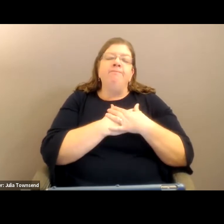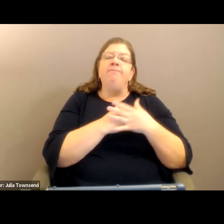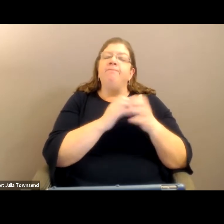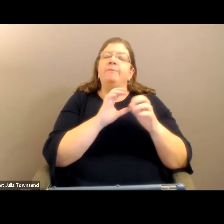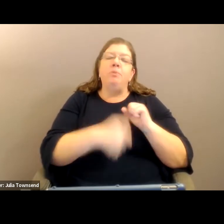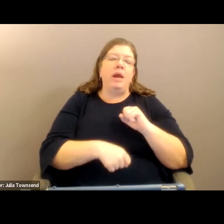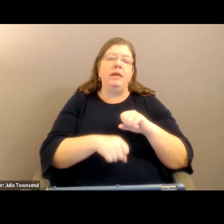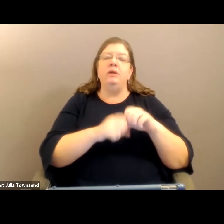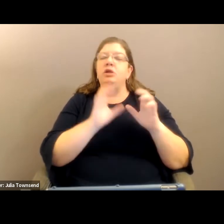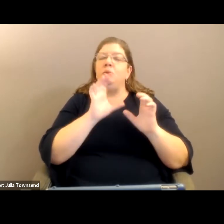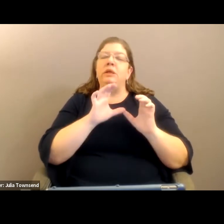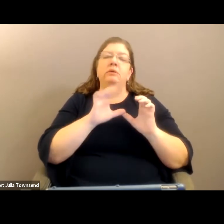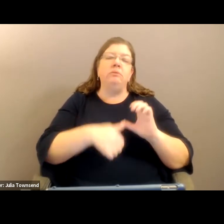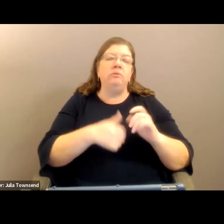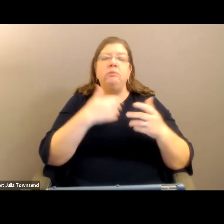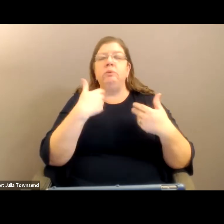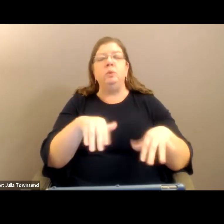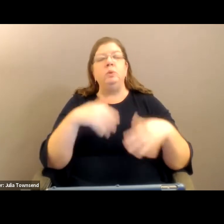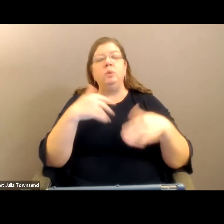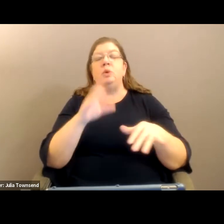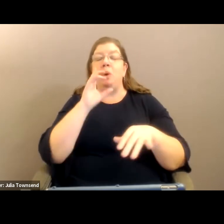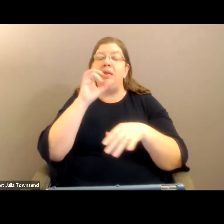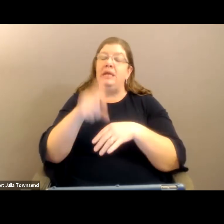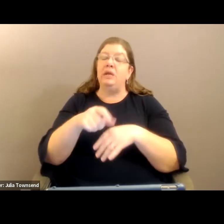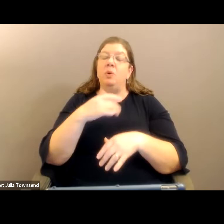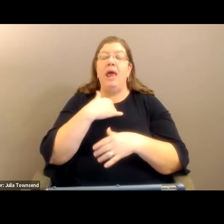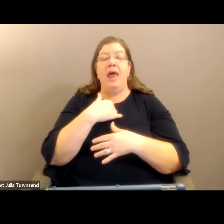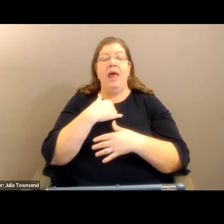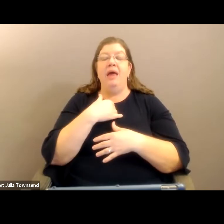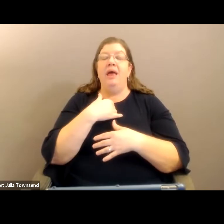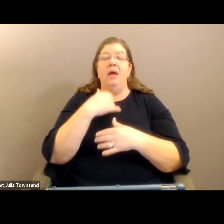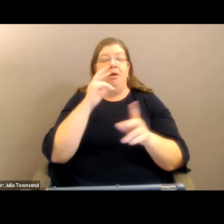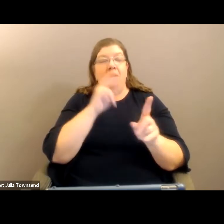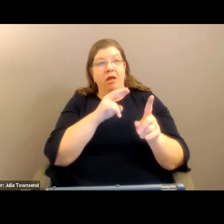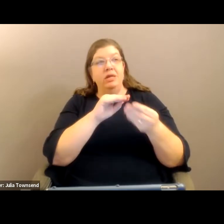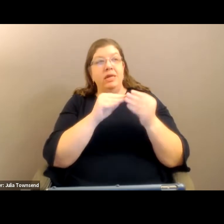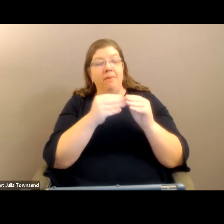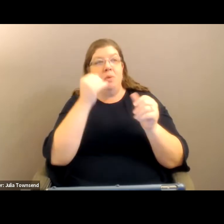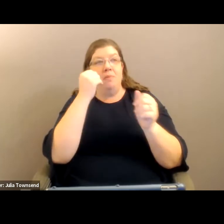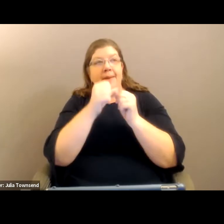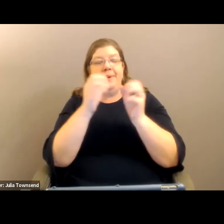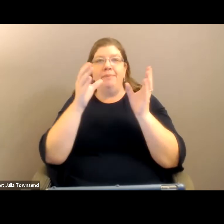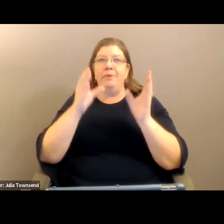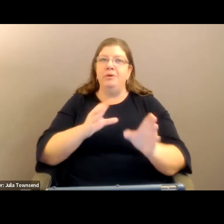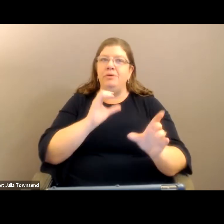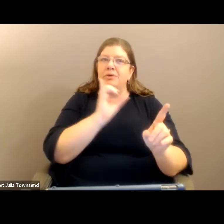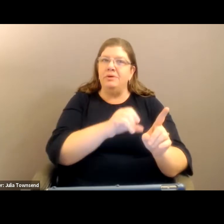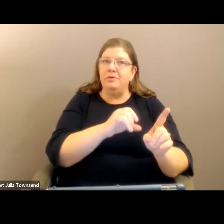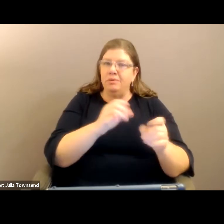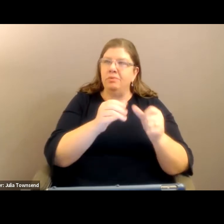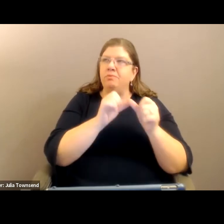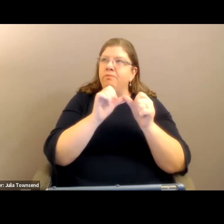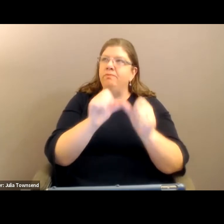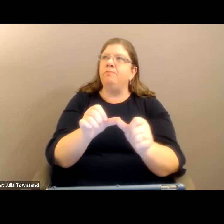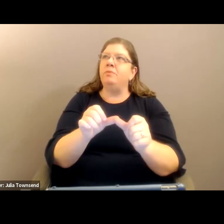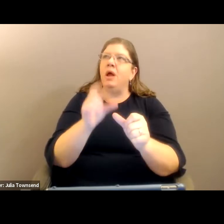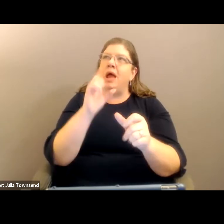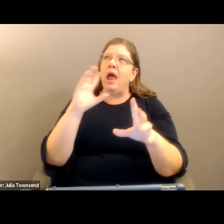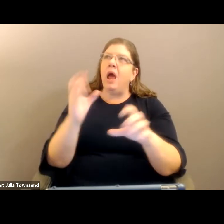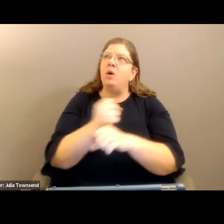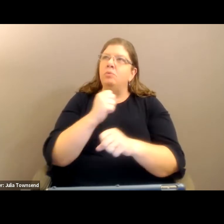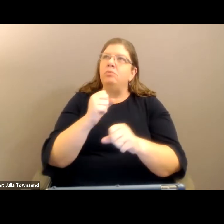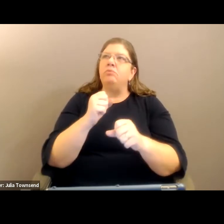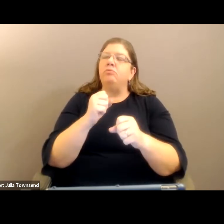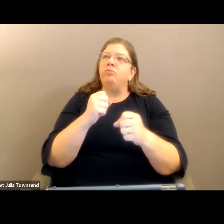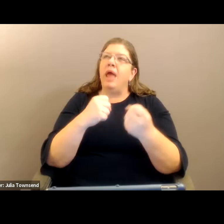And so I know we need to be reminded of that, and so that continues to further, how do we continue to advocate